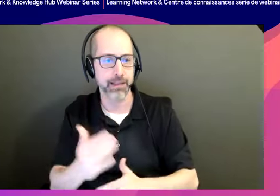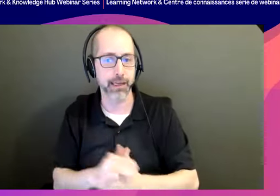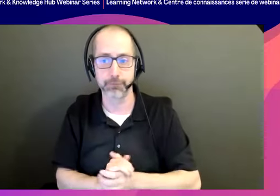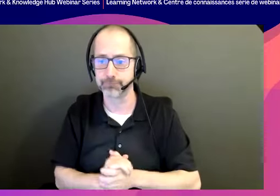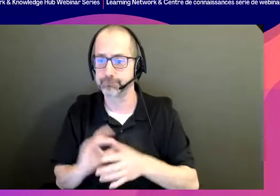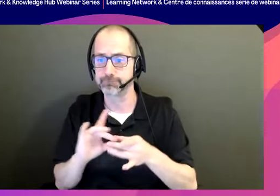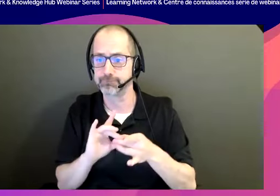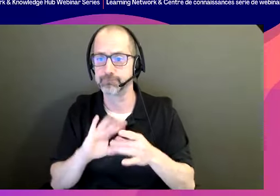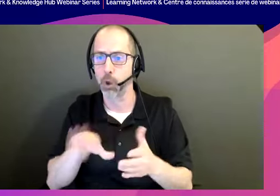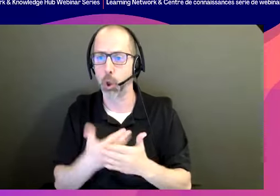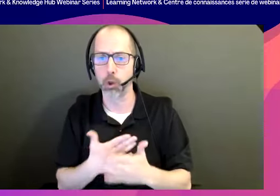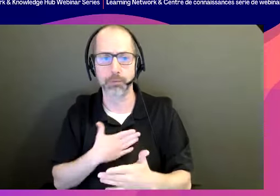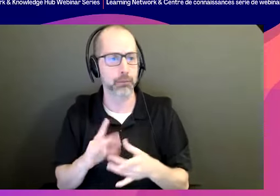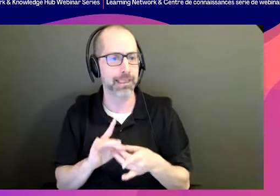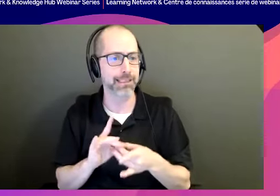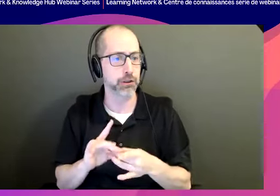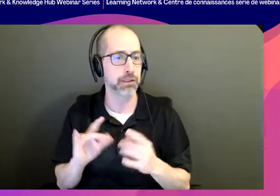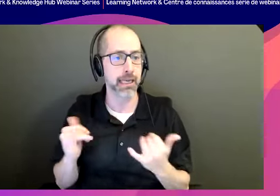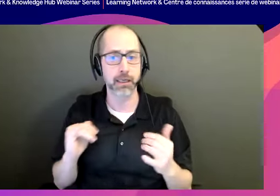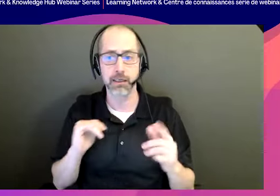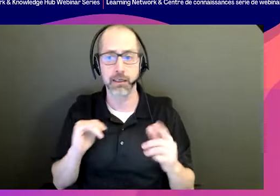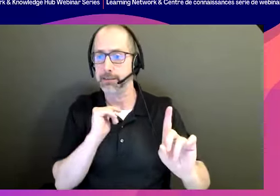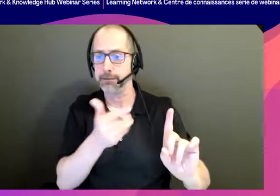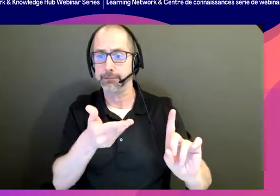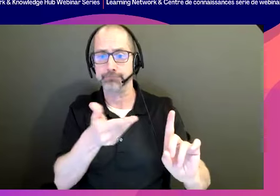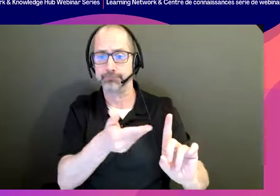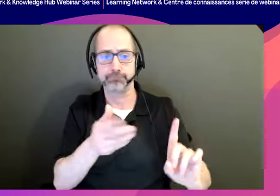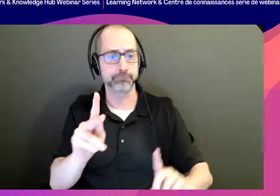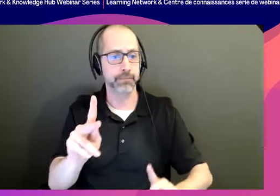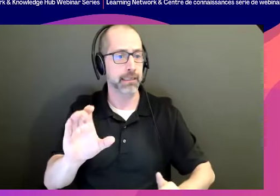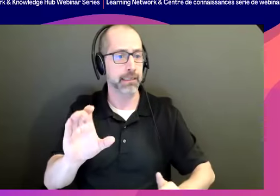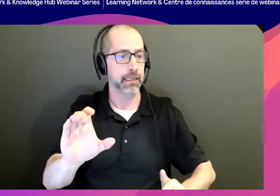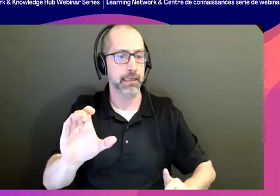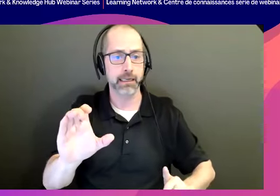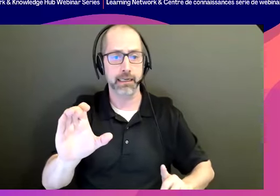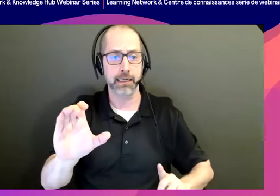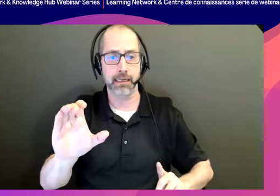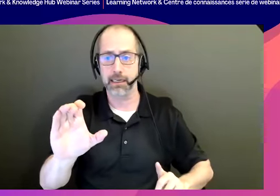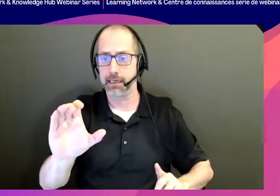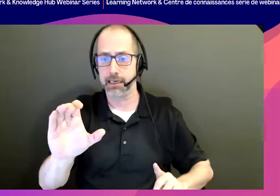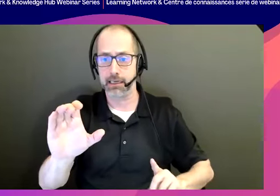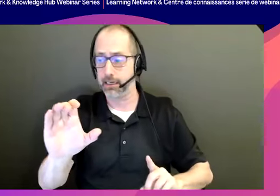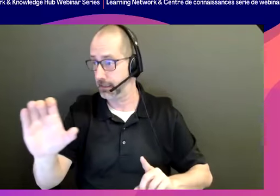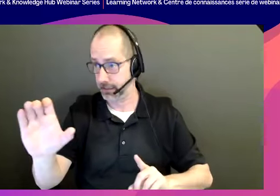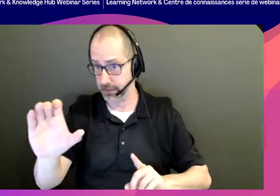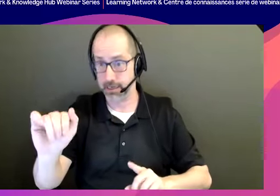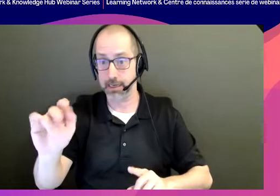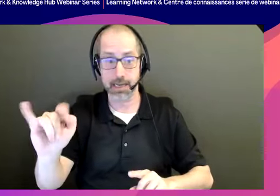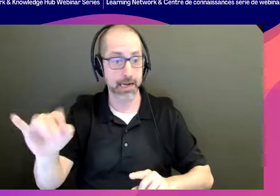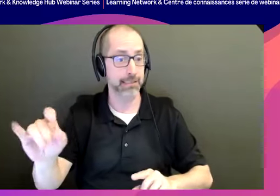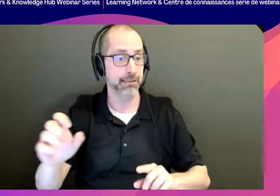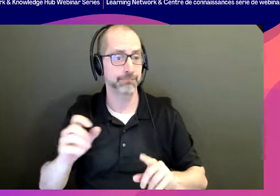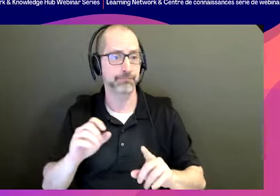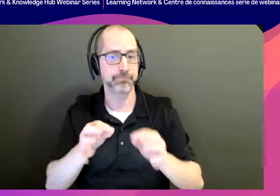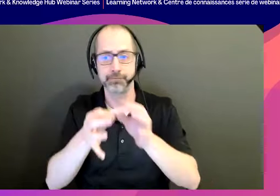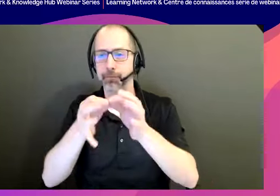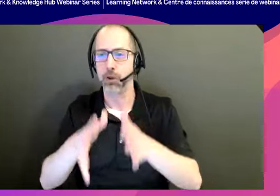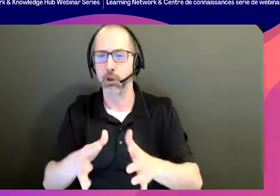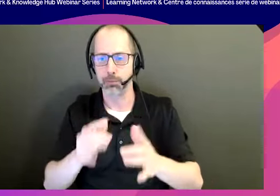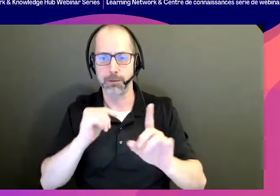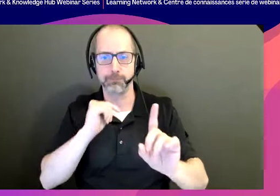it back to Carrie. I'll take it first. Illinois, pardon me. Thank